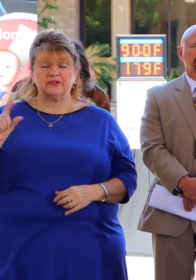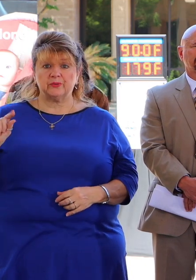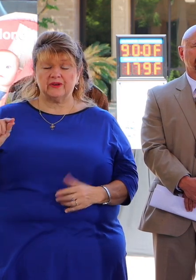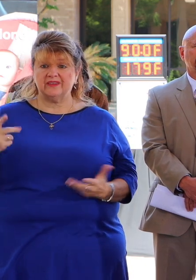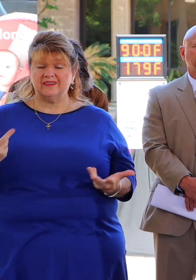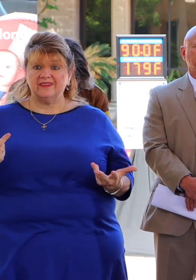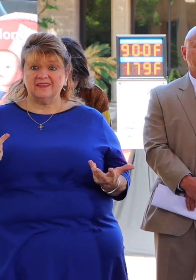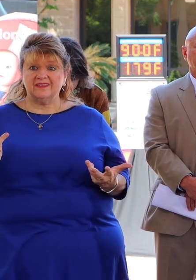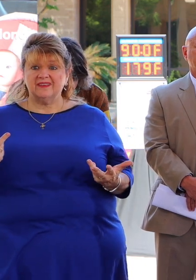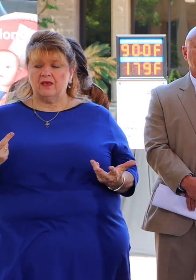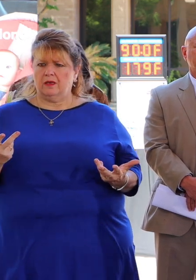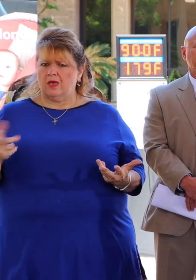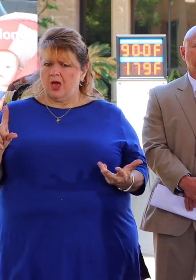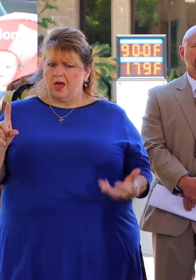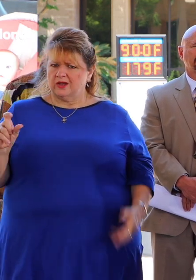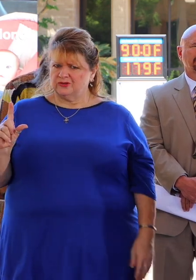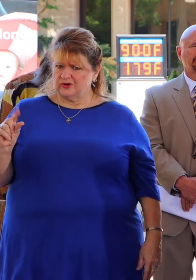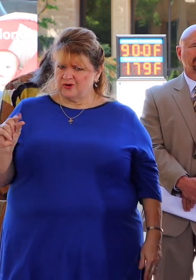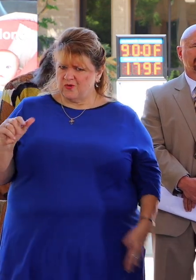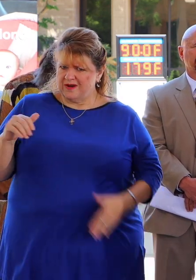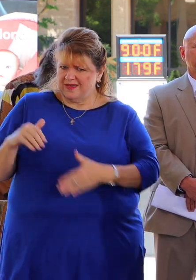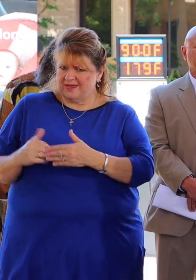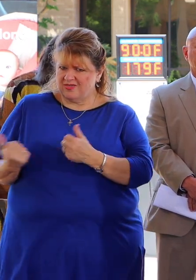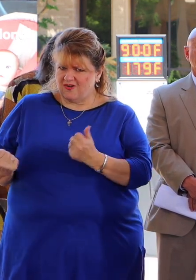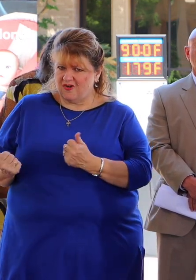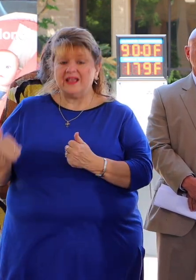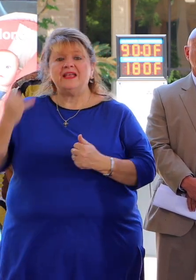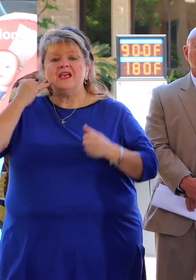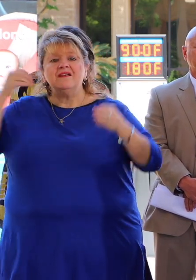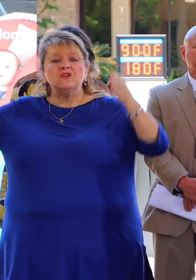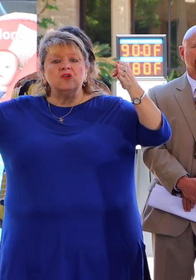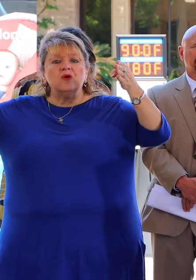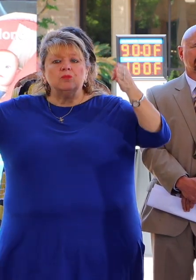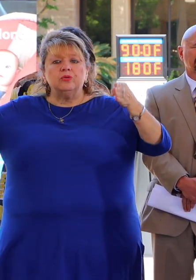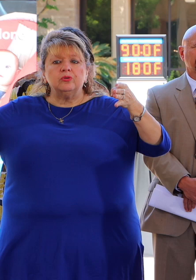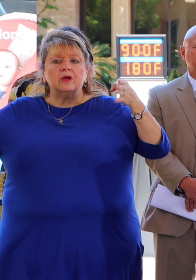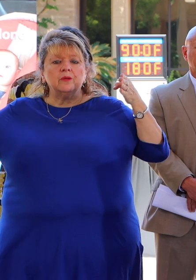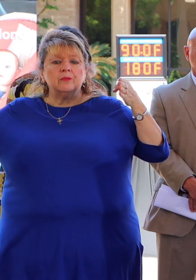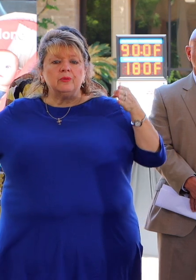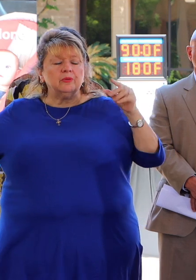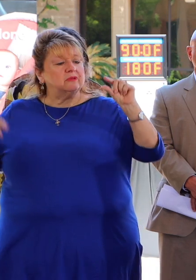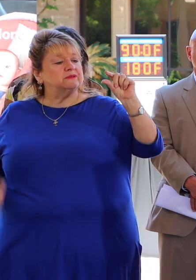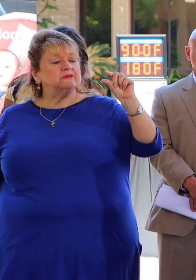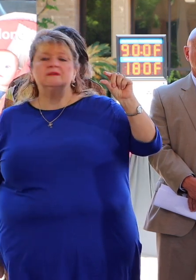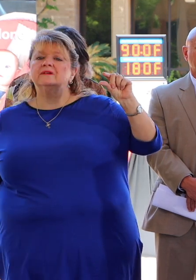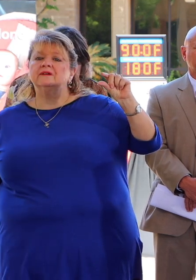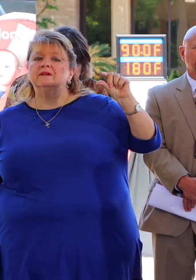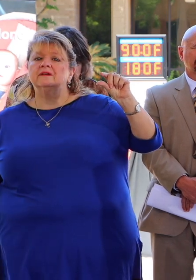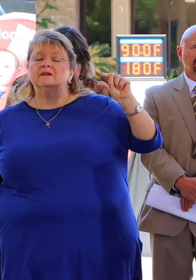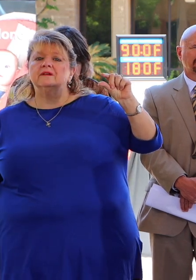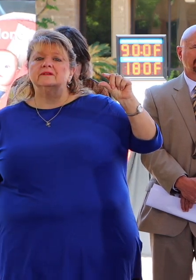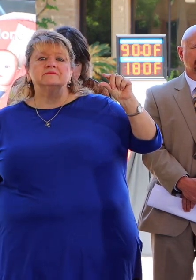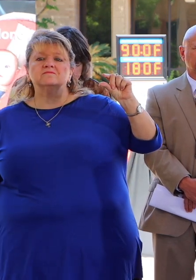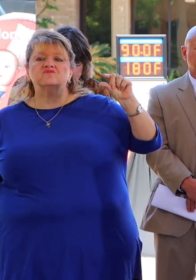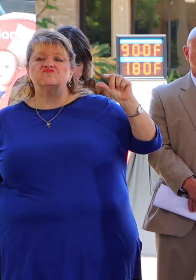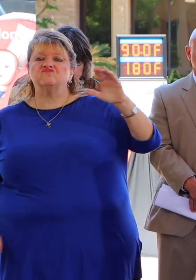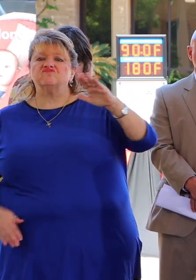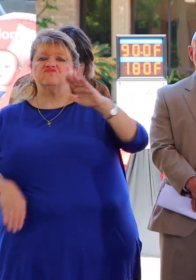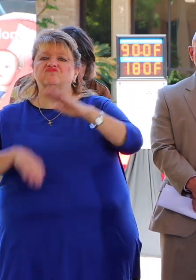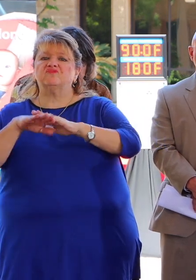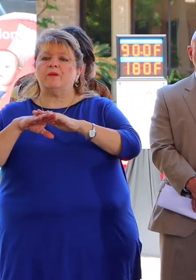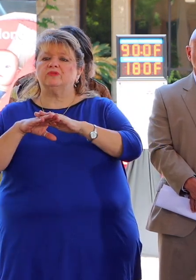you crack the window by an inch and a half, it made no difference to the rise of the temperature or to the maximum temperature